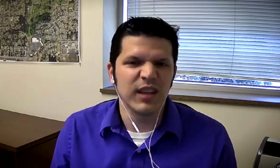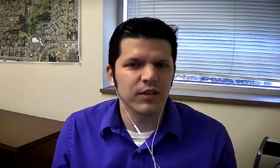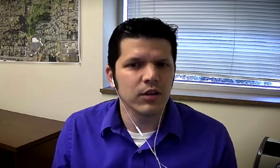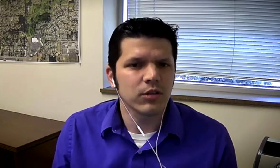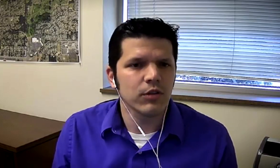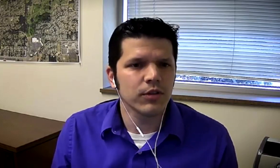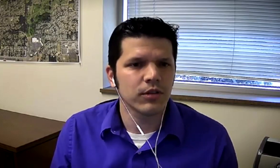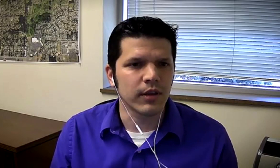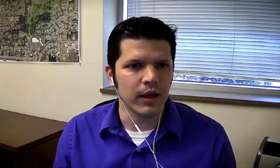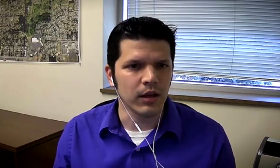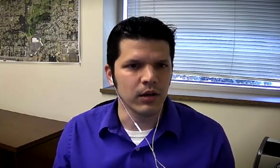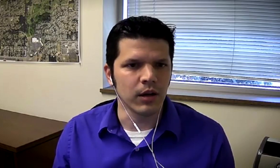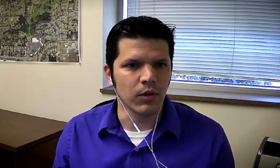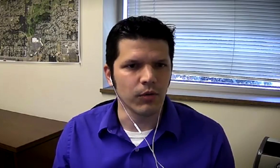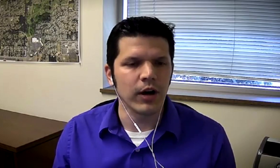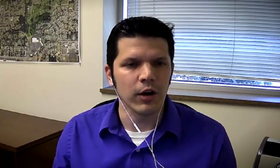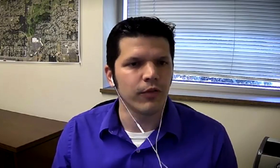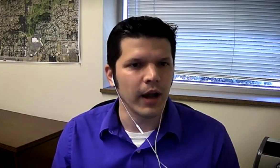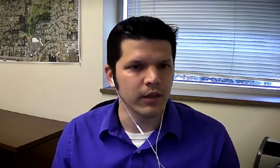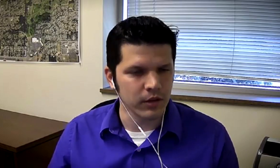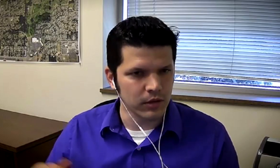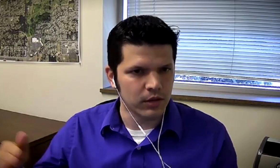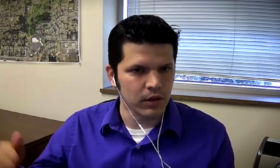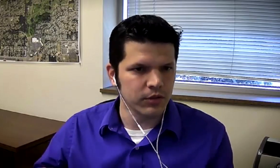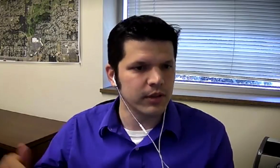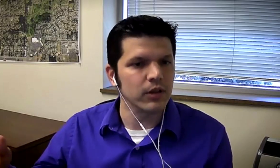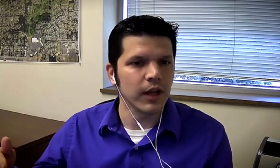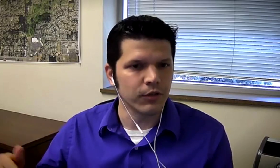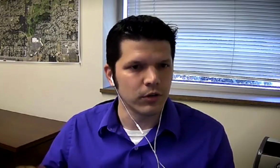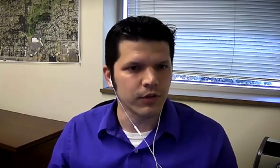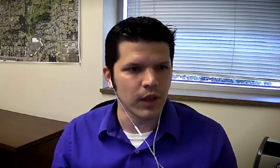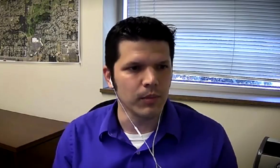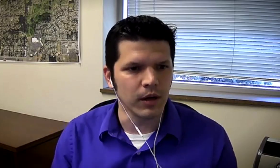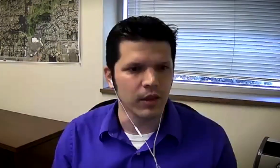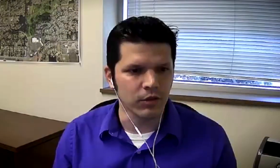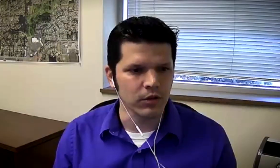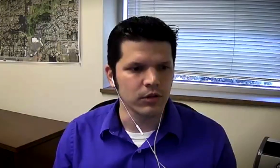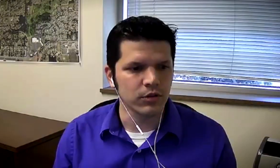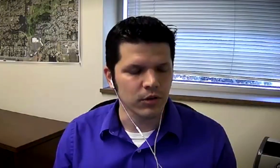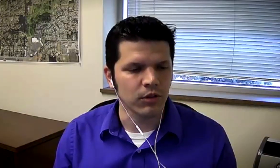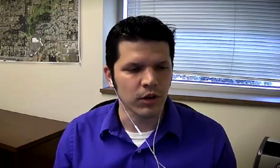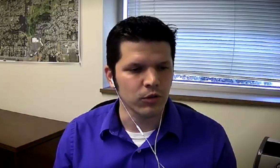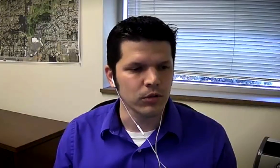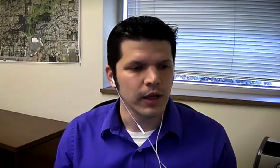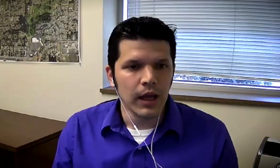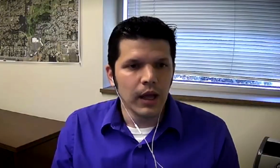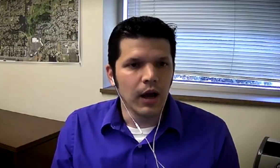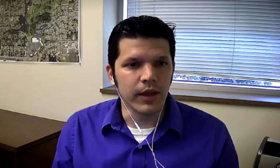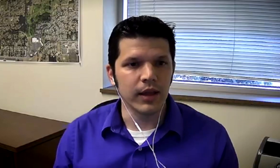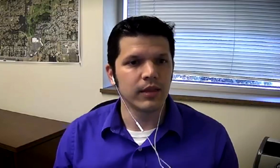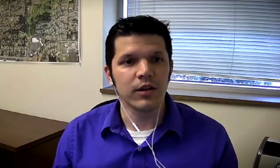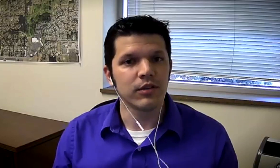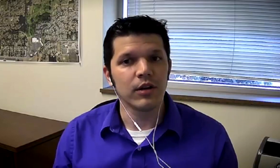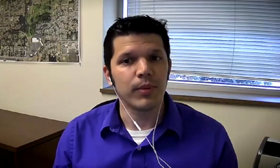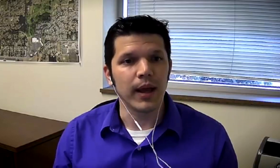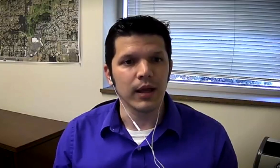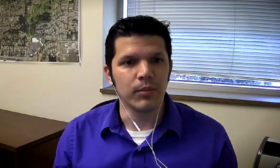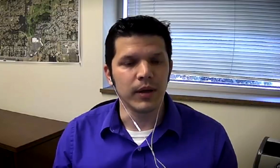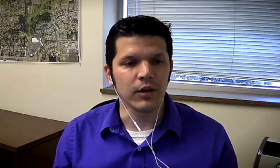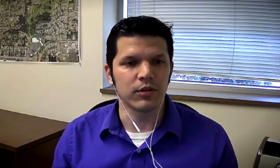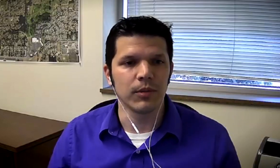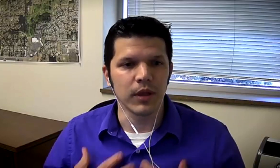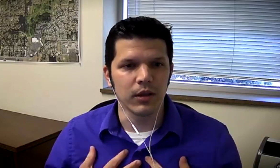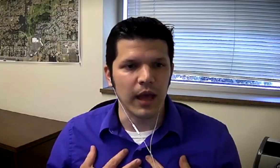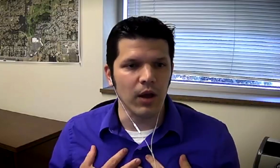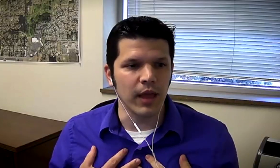essentially testing service that can, you know, verify the, the skill level. And if they need a certain threshold, uh, they get that incentive pay